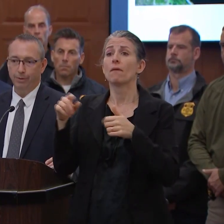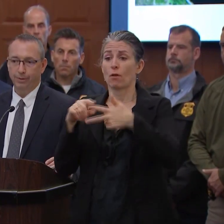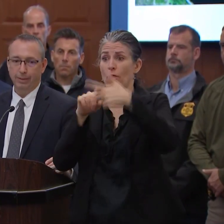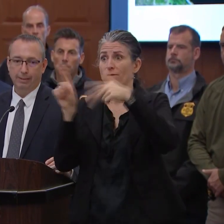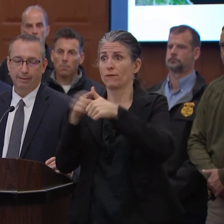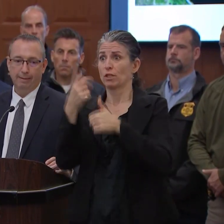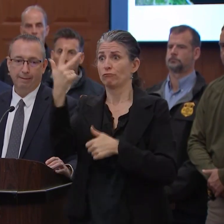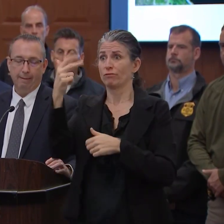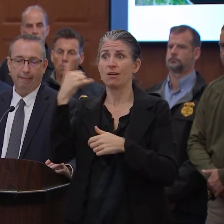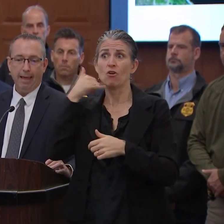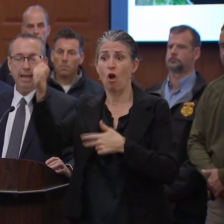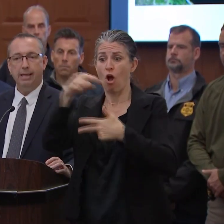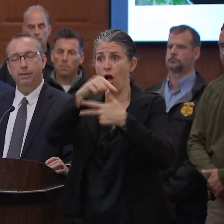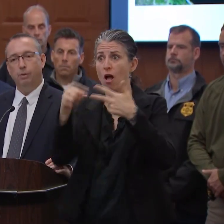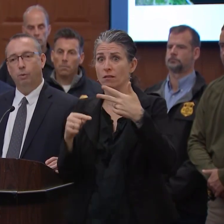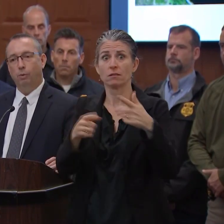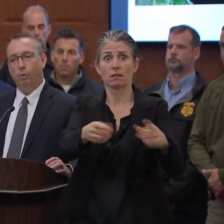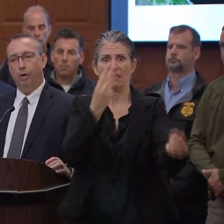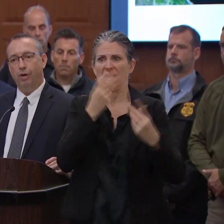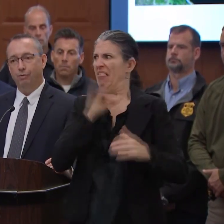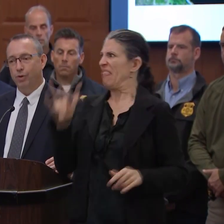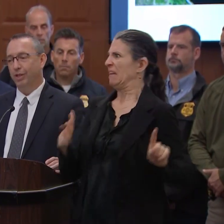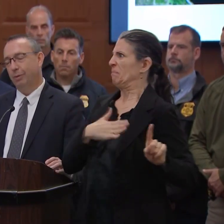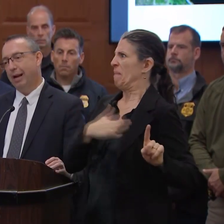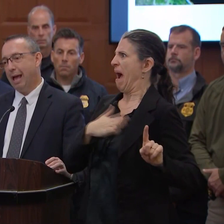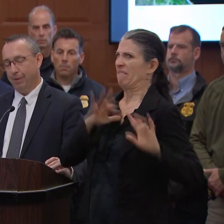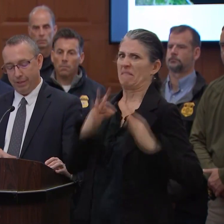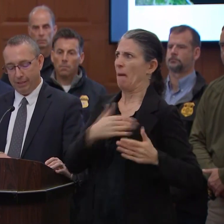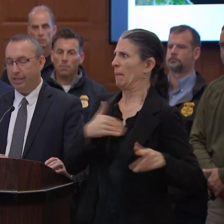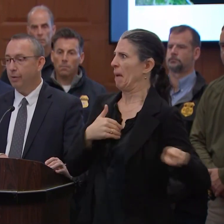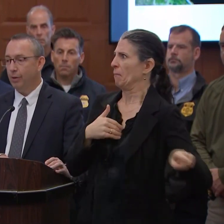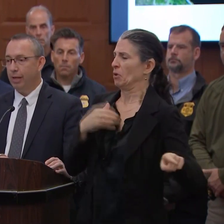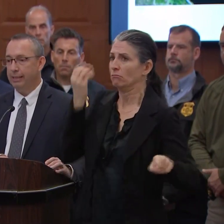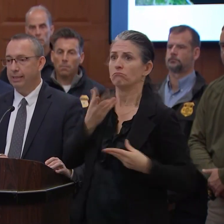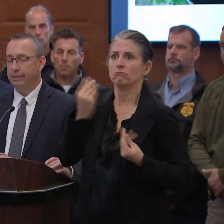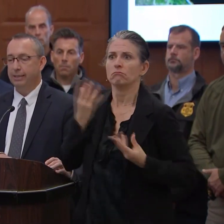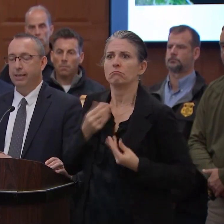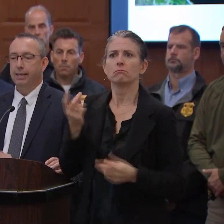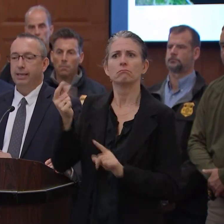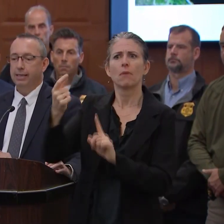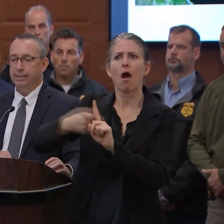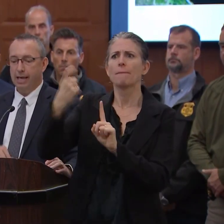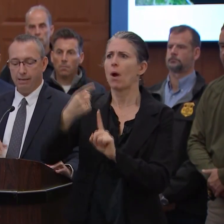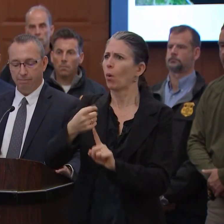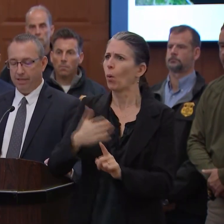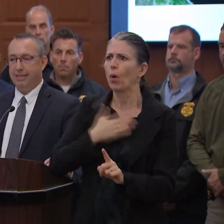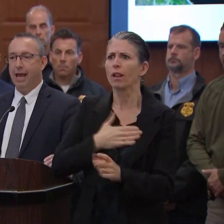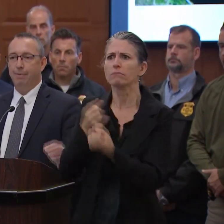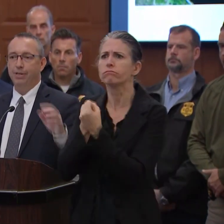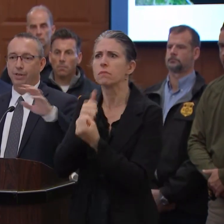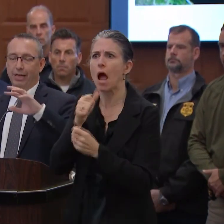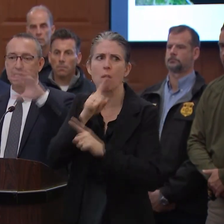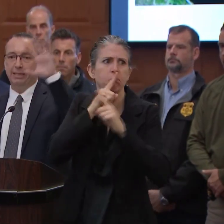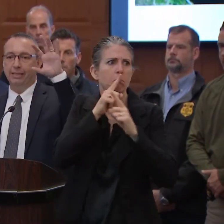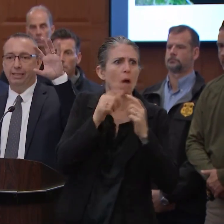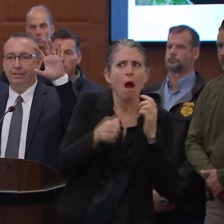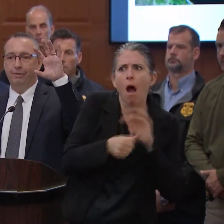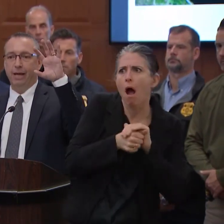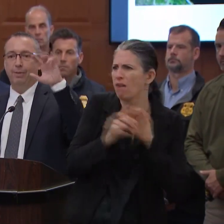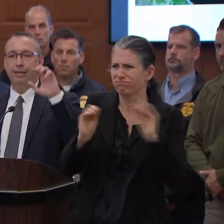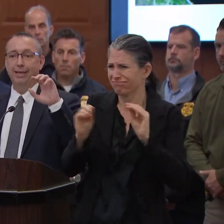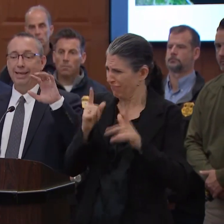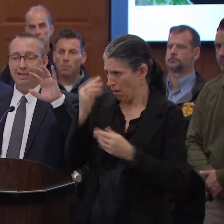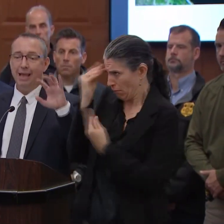members. And unfortunately, what happens in a scenario like this is that this happens, they're connected to